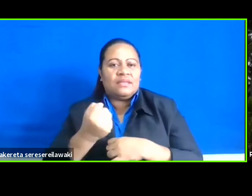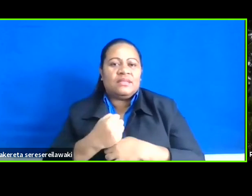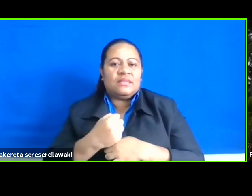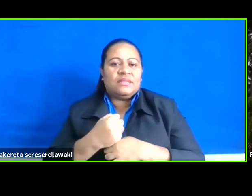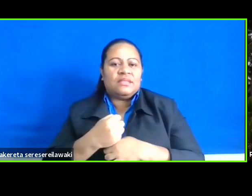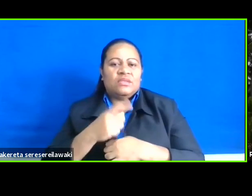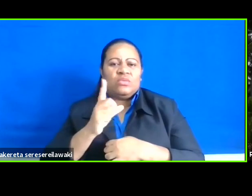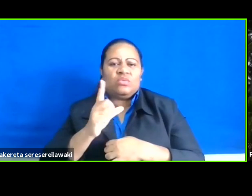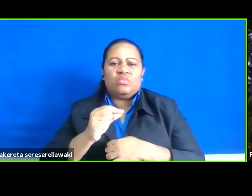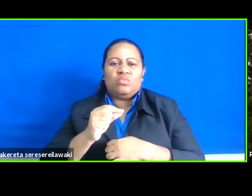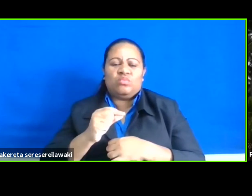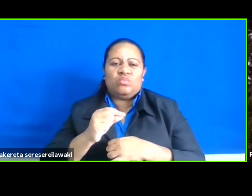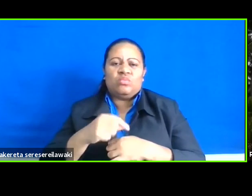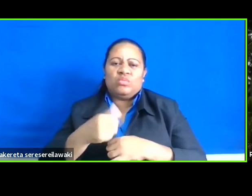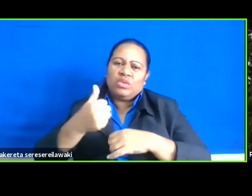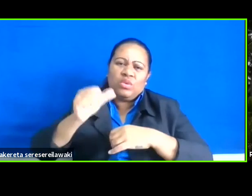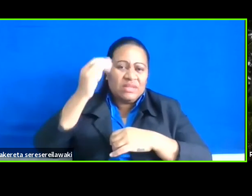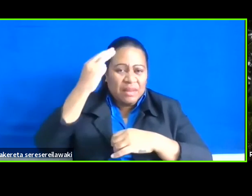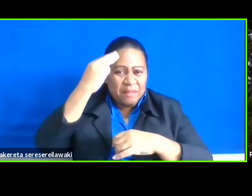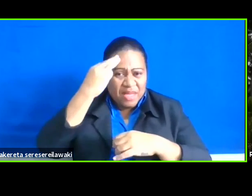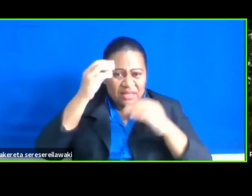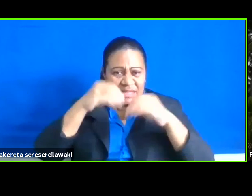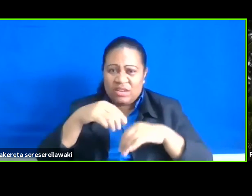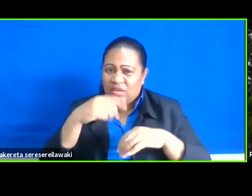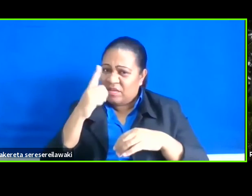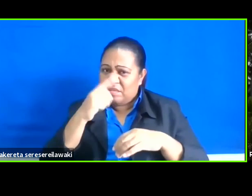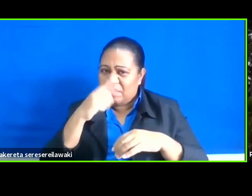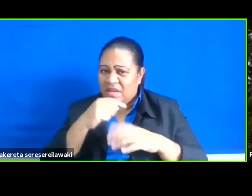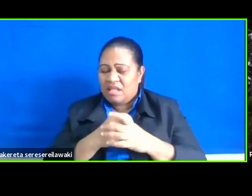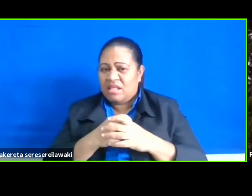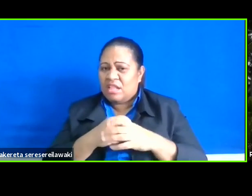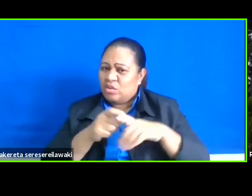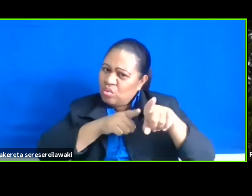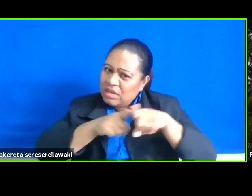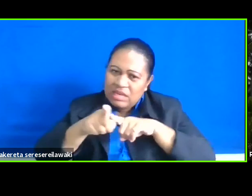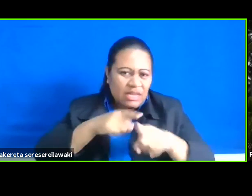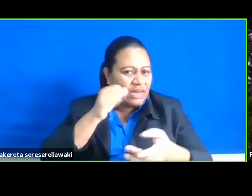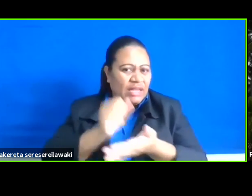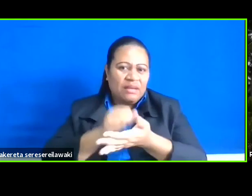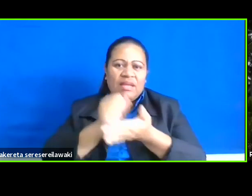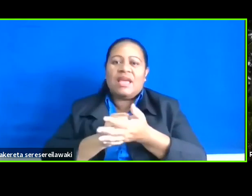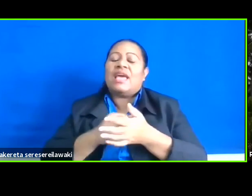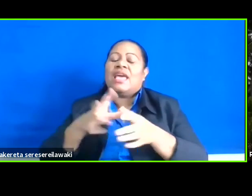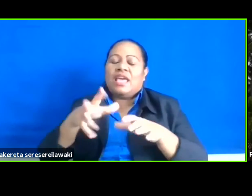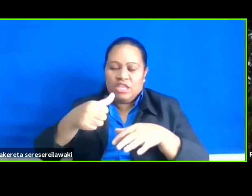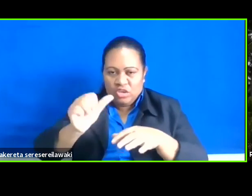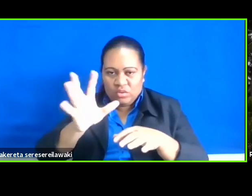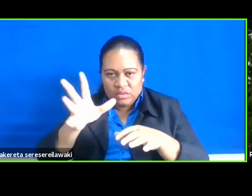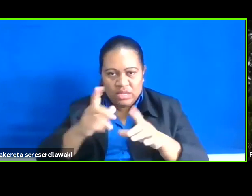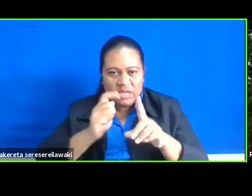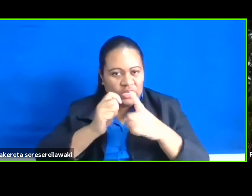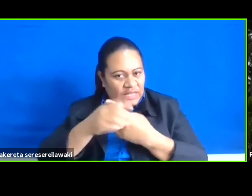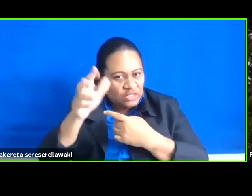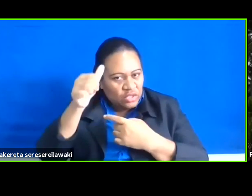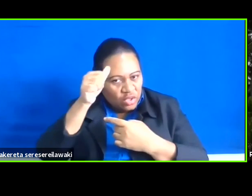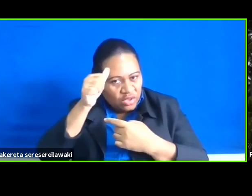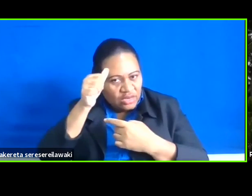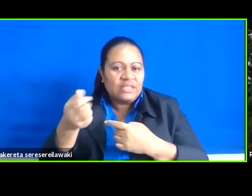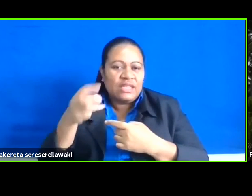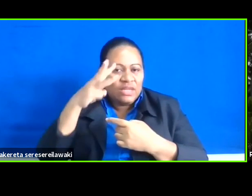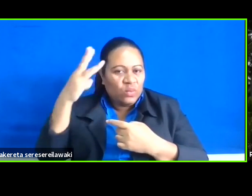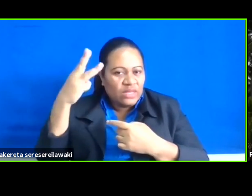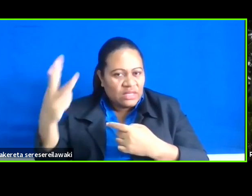recolonize the mindset of the pacific people to relearn and practice traditional knowledge wisdom and skills so they